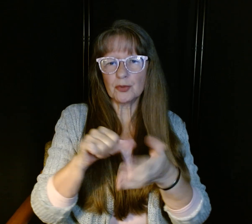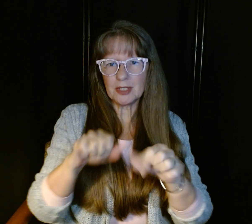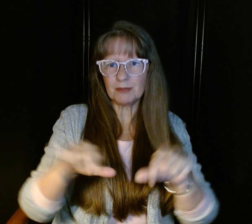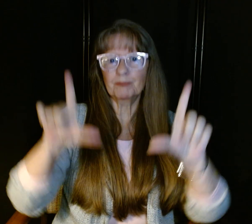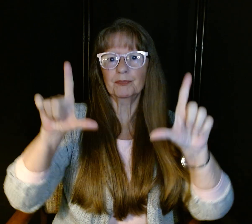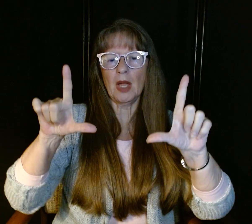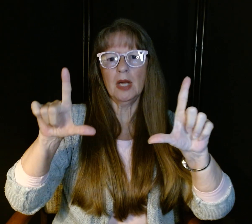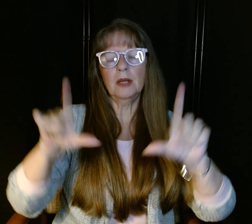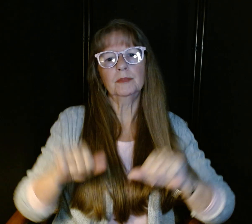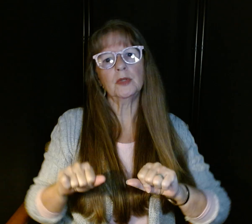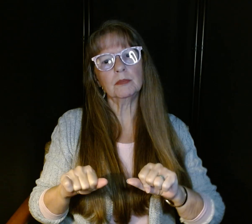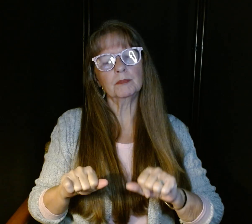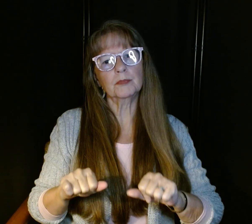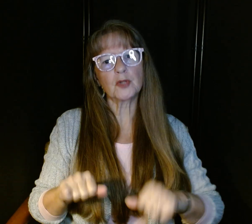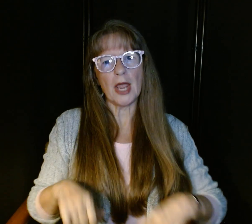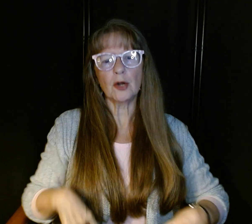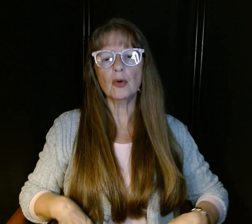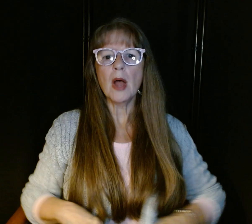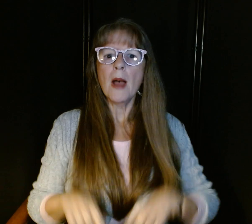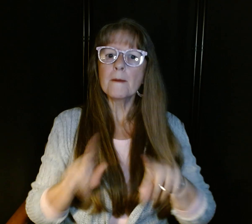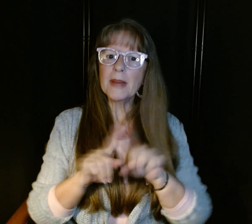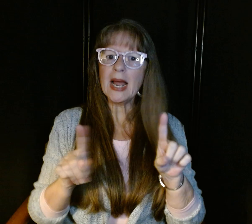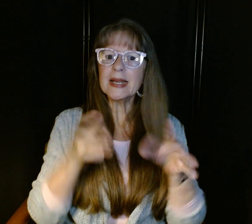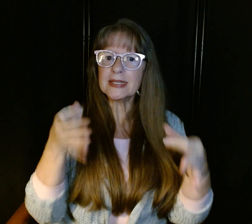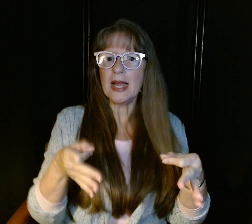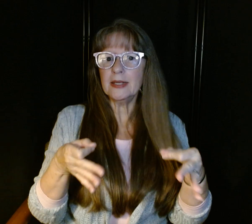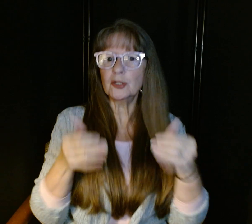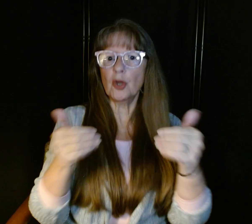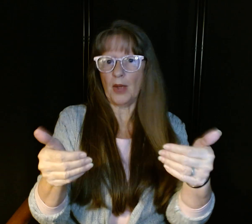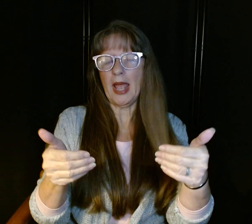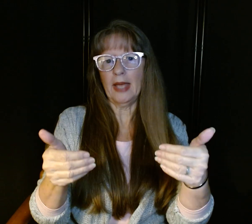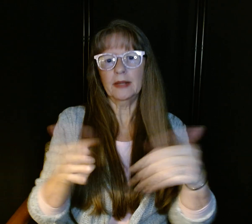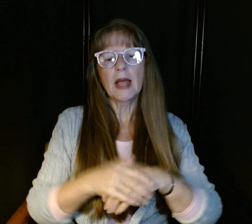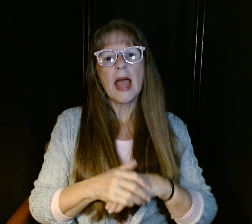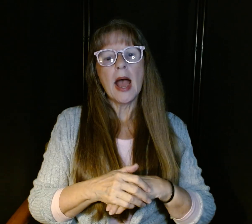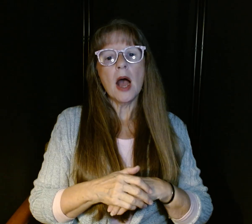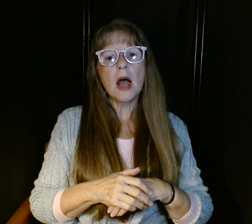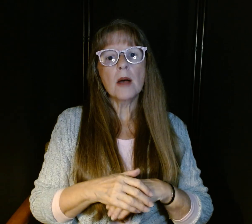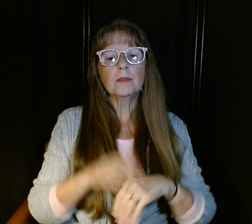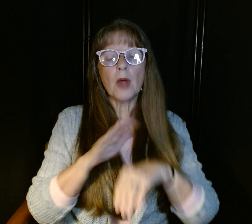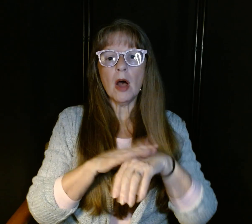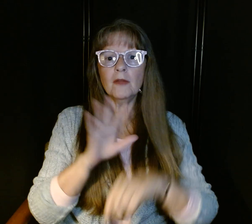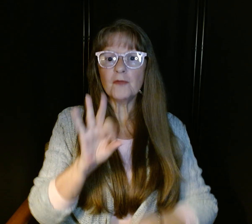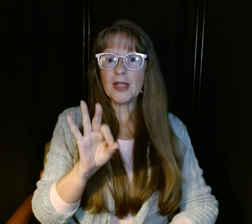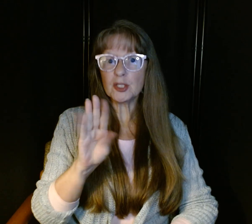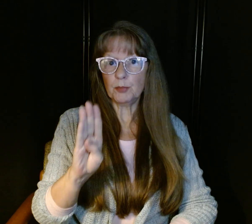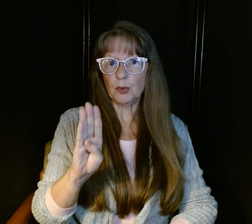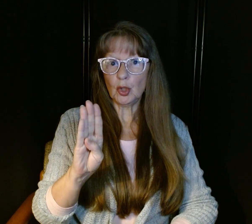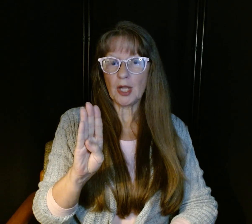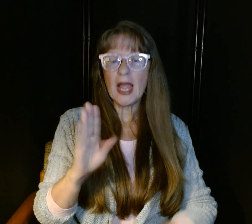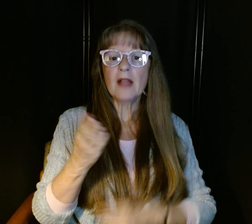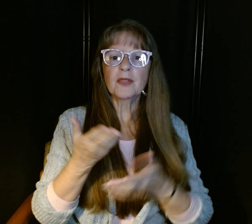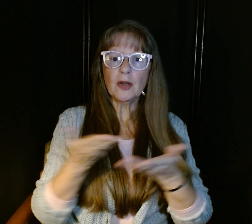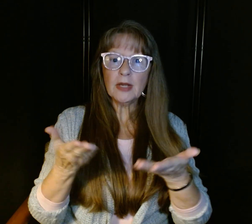this um, channel, but I decided to go ahead. On Facebook, there is